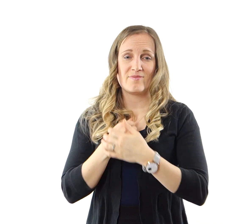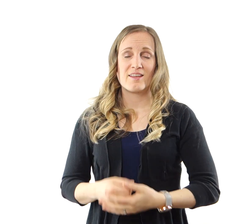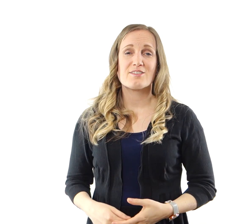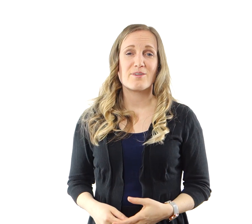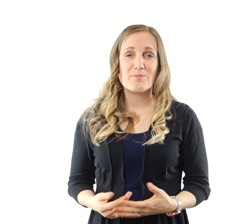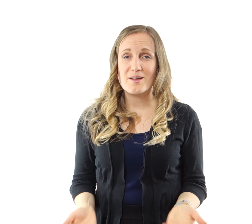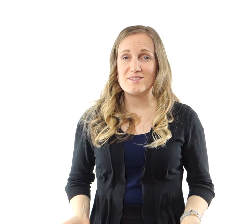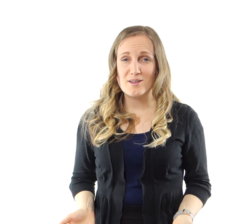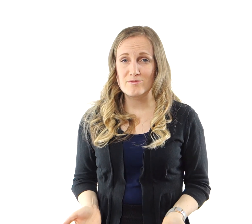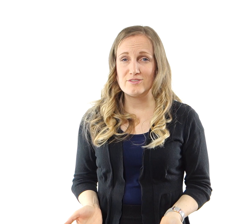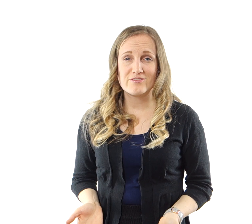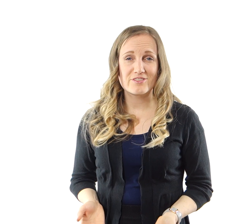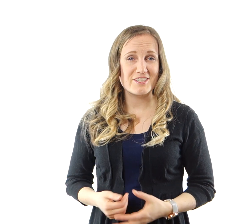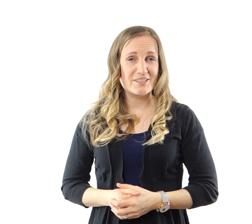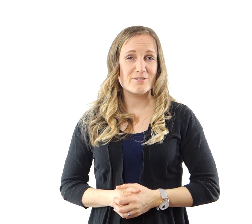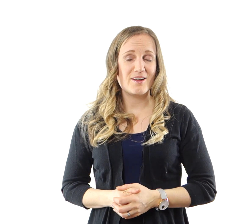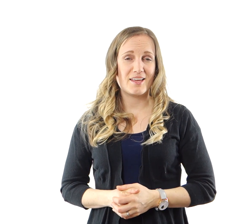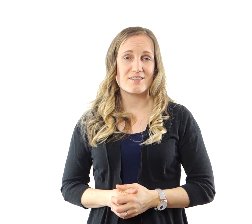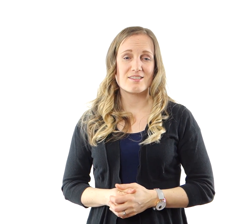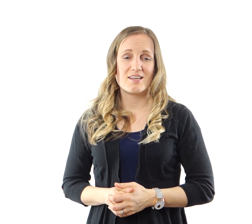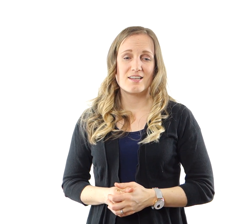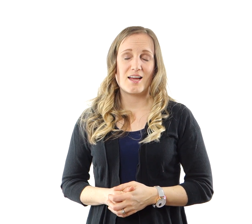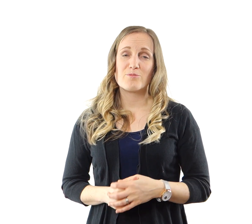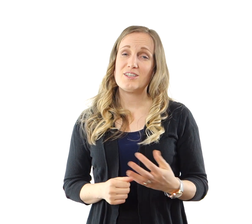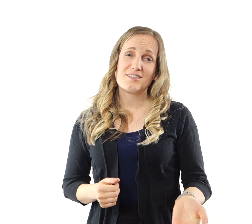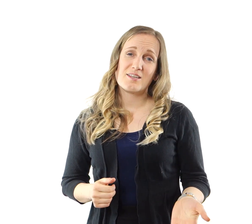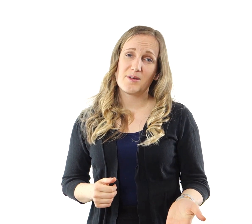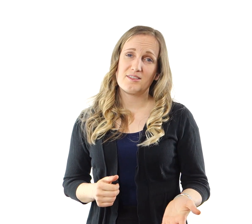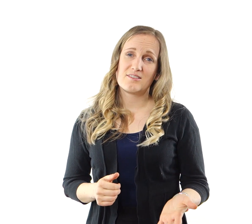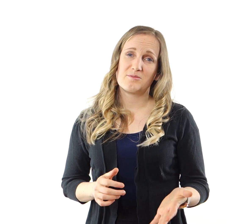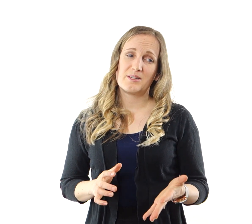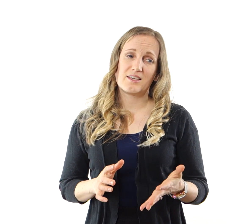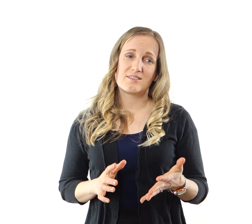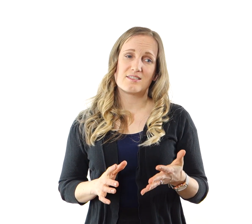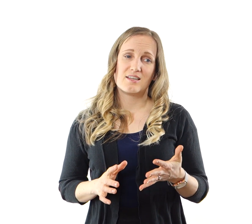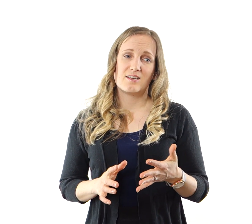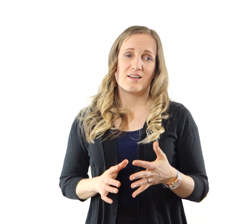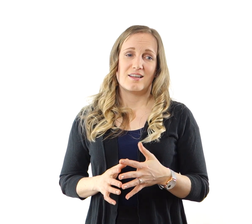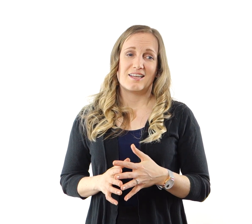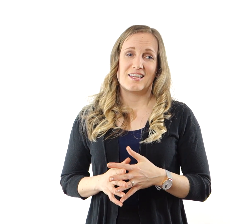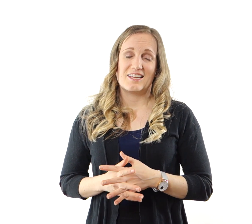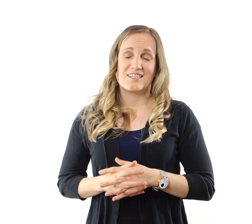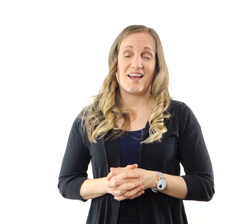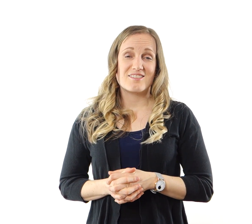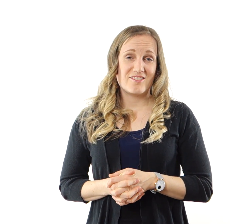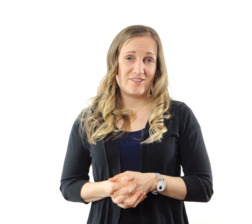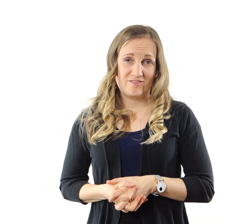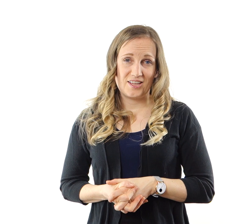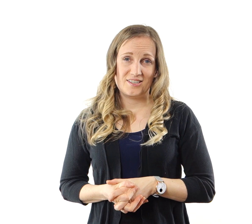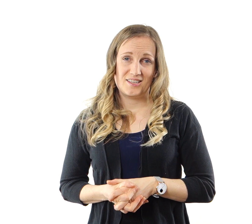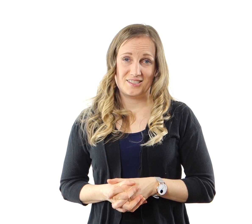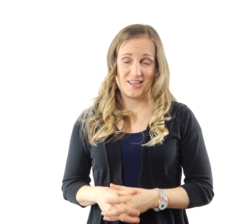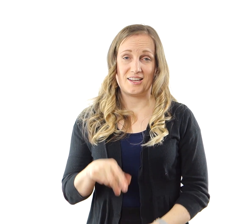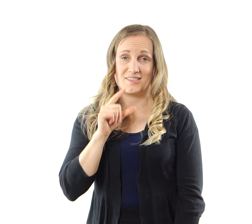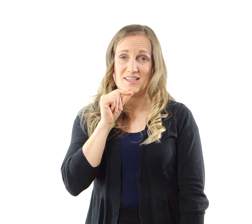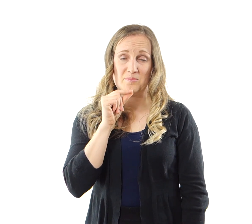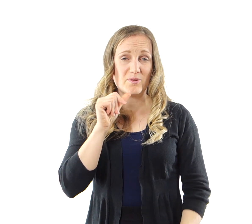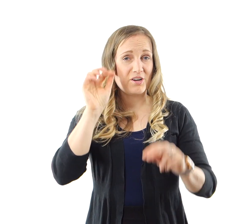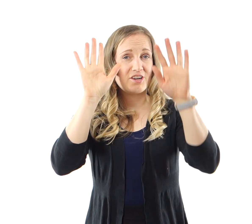So I hope that was helpful for you, and I'm really excited about this song because it has a lot of fun signs like bird